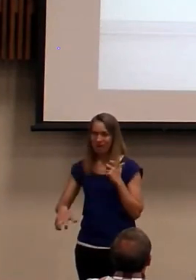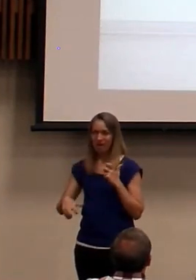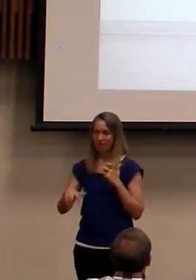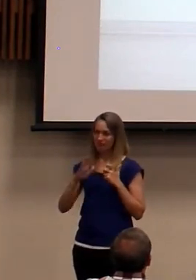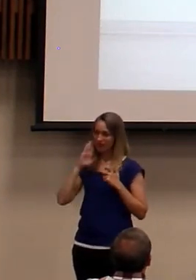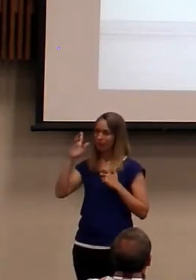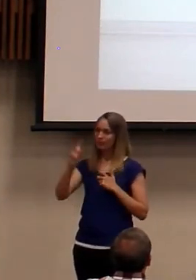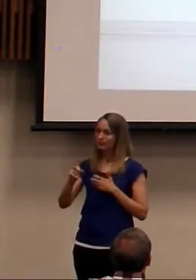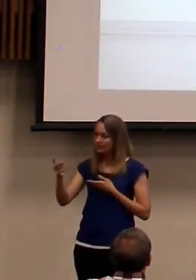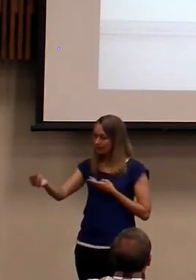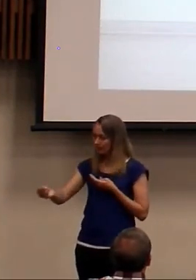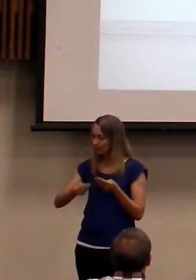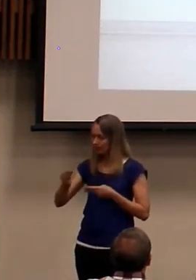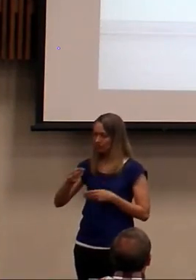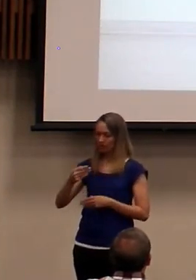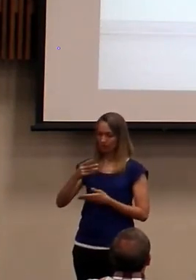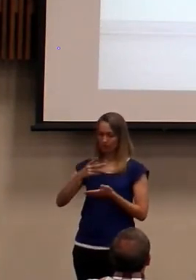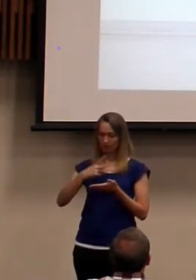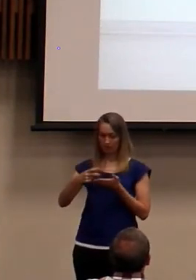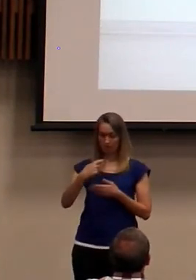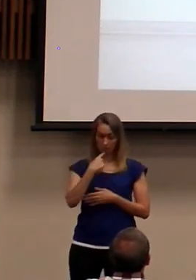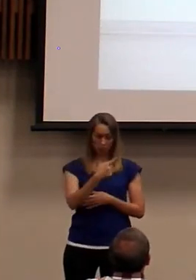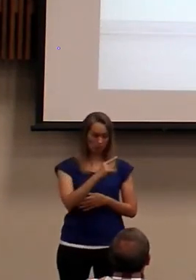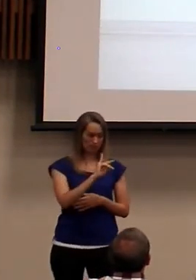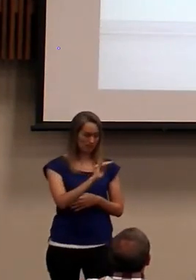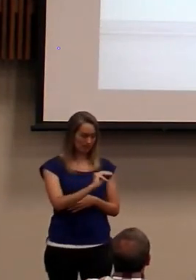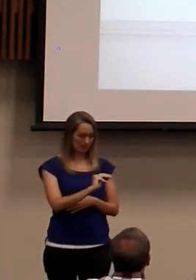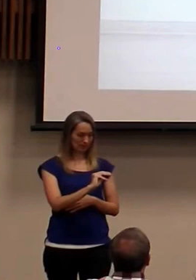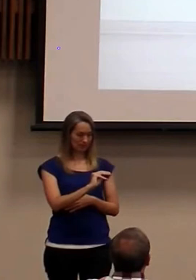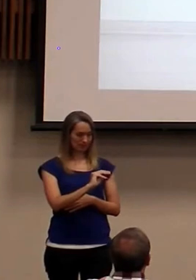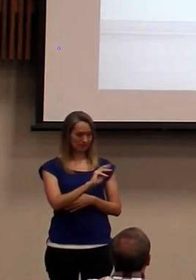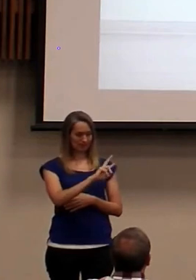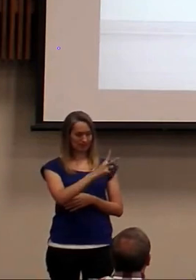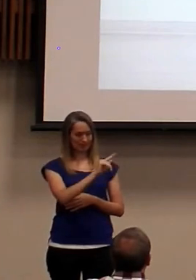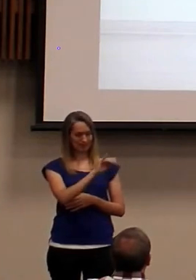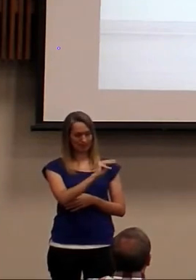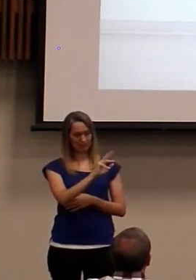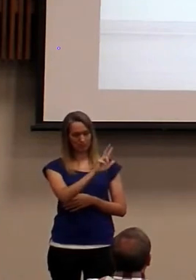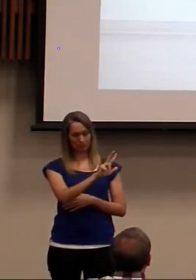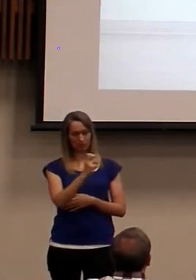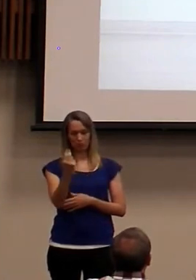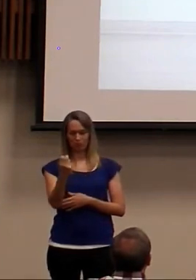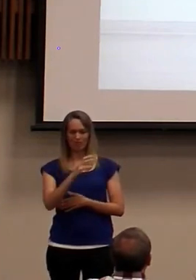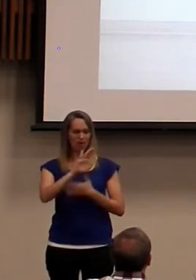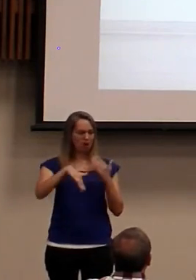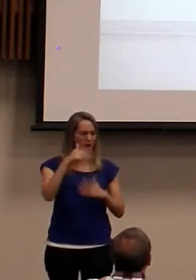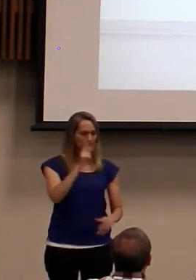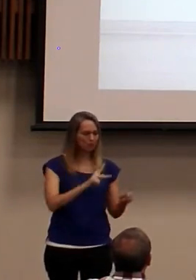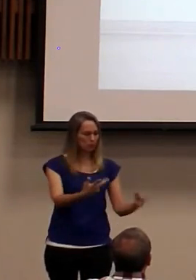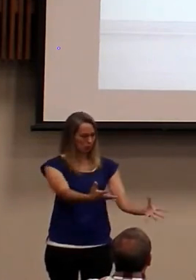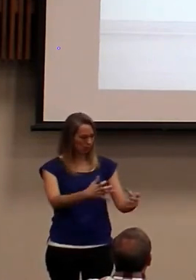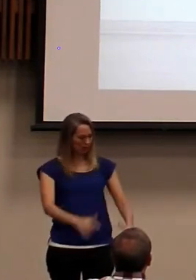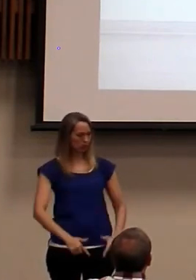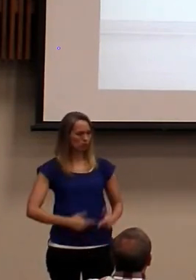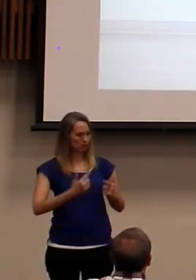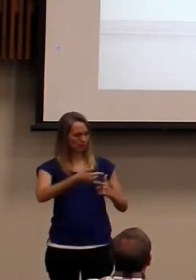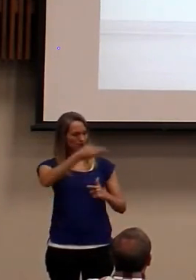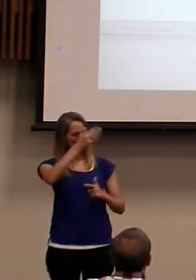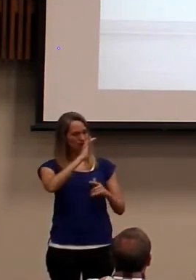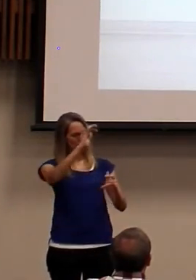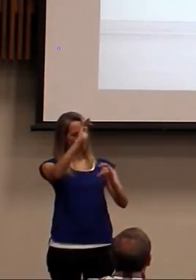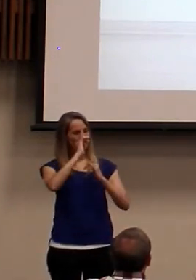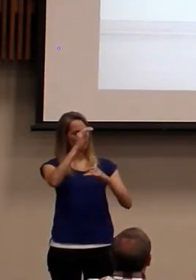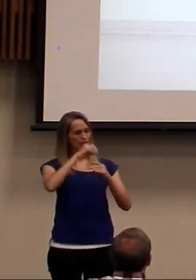Paul told Timothy, a young preacher, 2 Timothy 3:12, all who desire to live godly lives in Christ